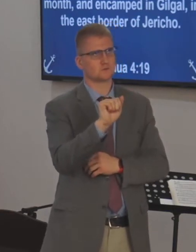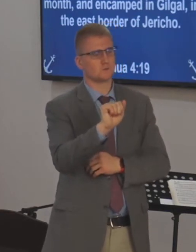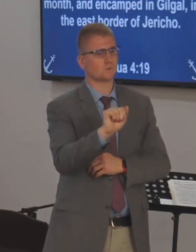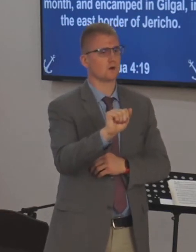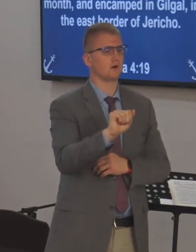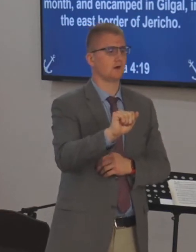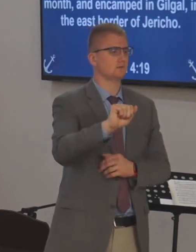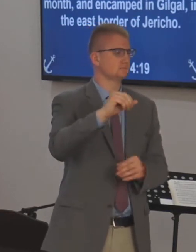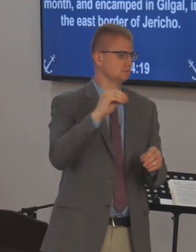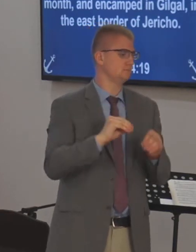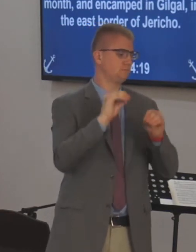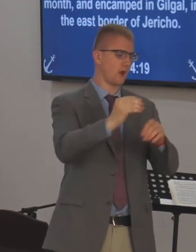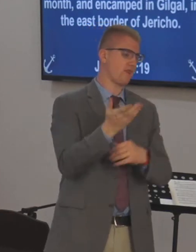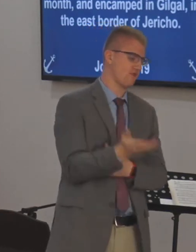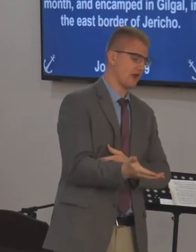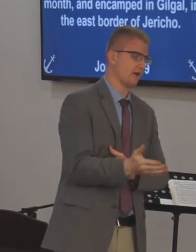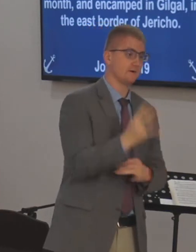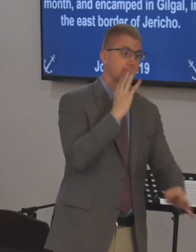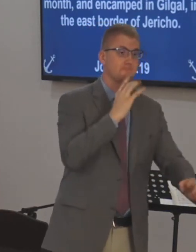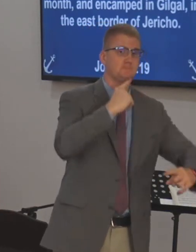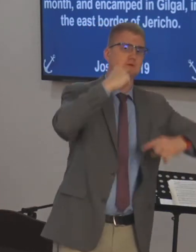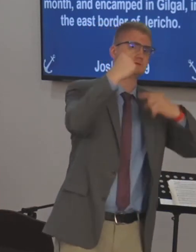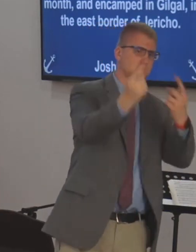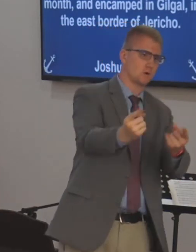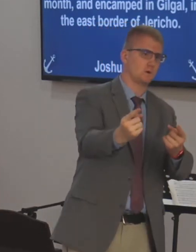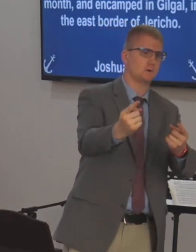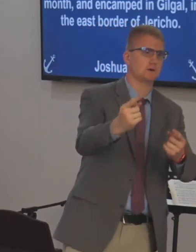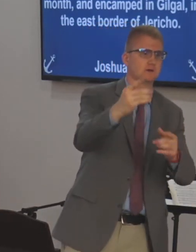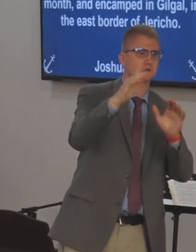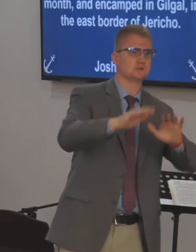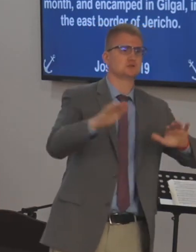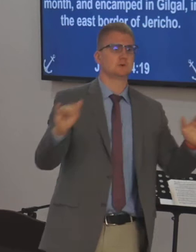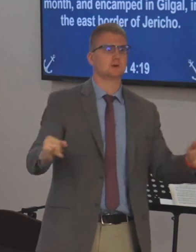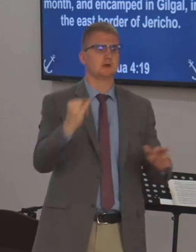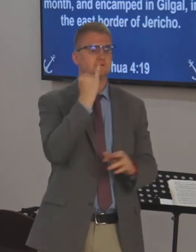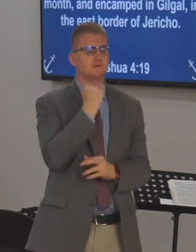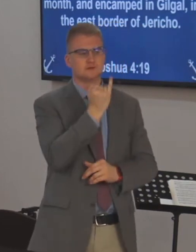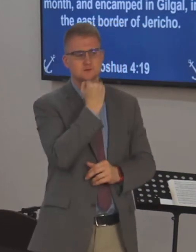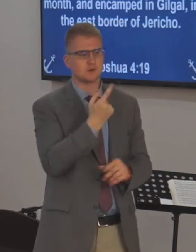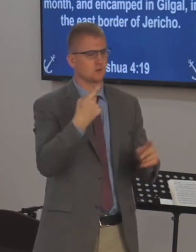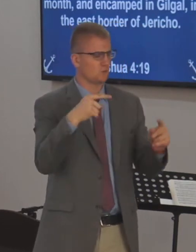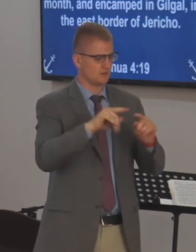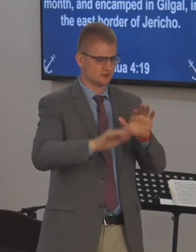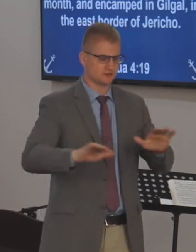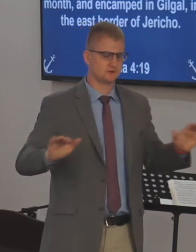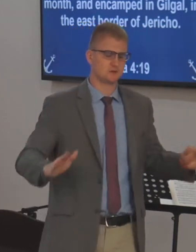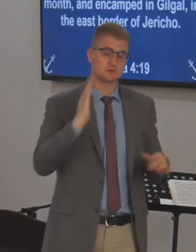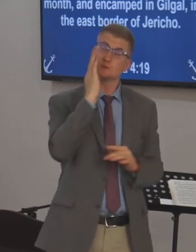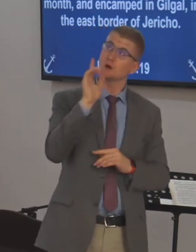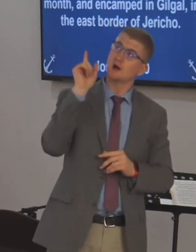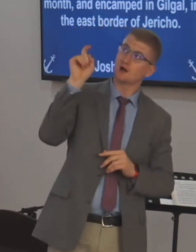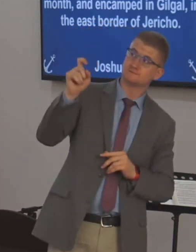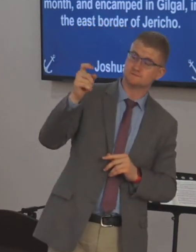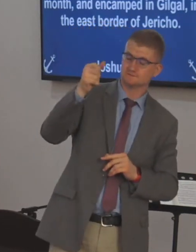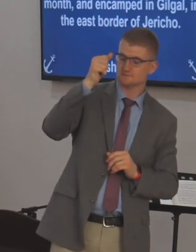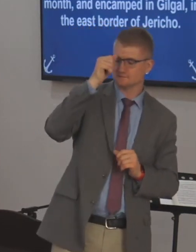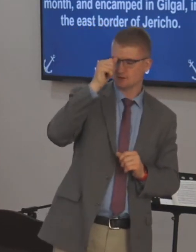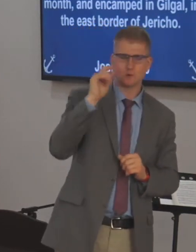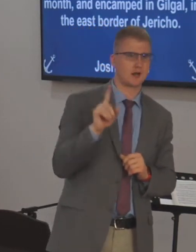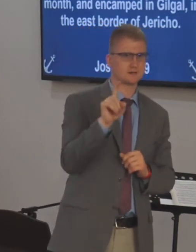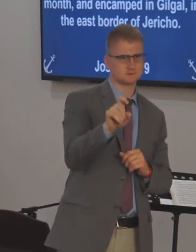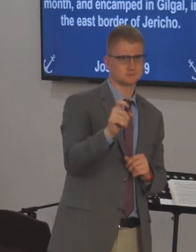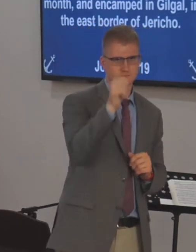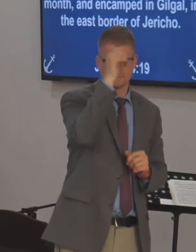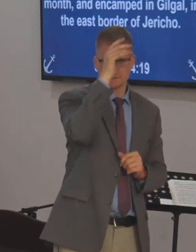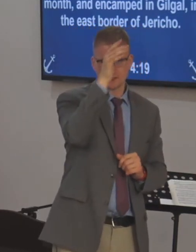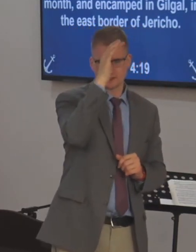spoke unto the children of Israel, saying, when your children shall ask their fathers in time to come, saying, what